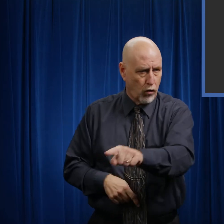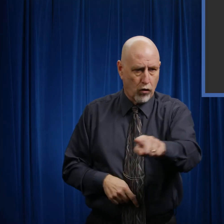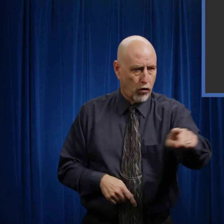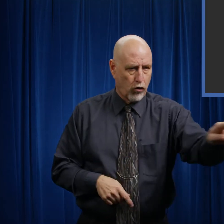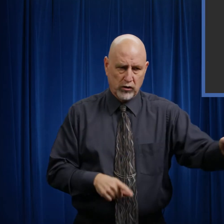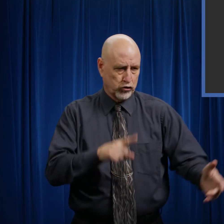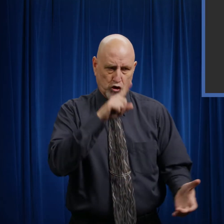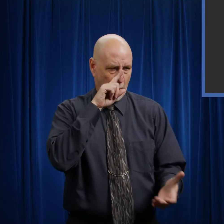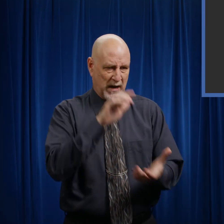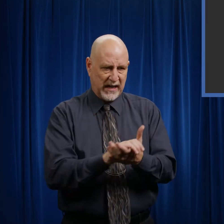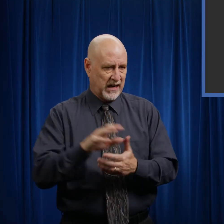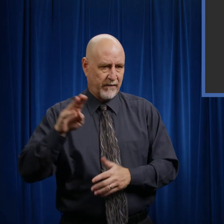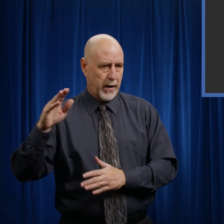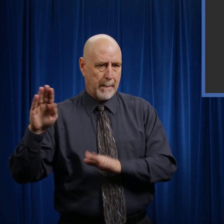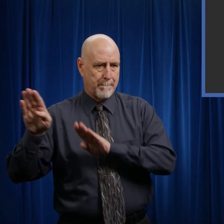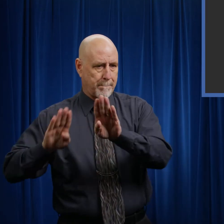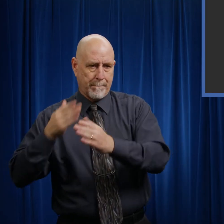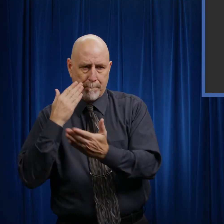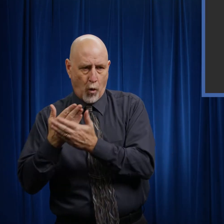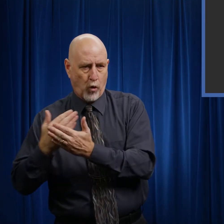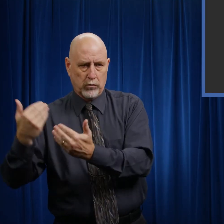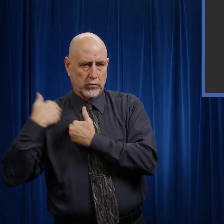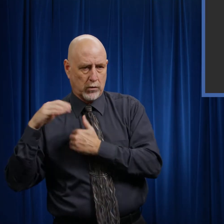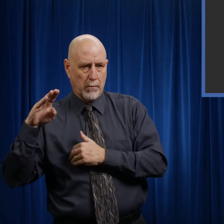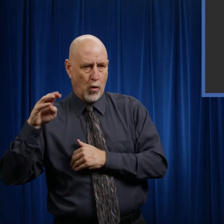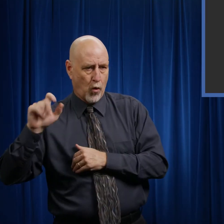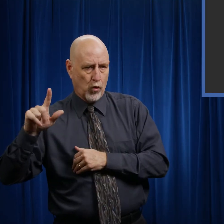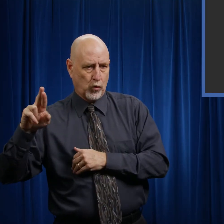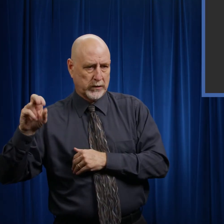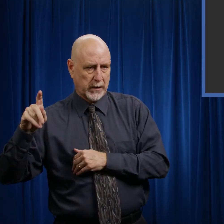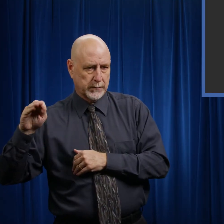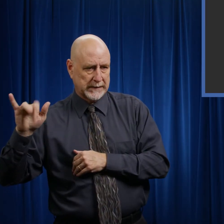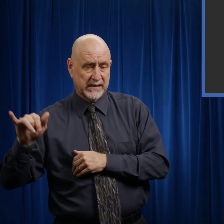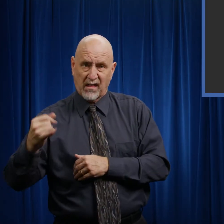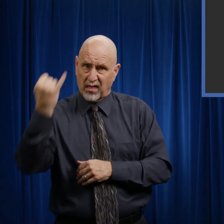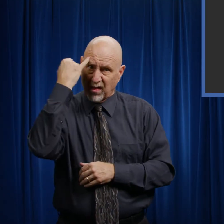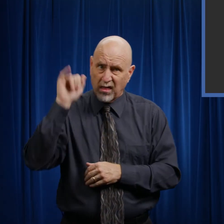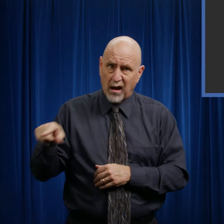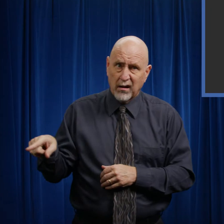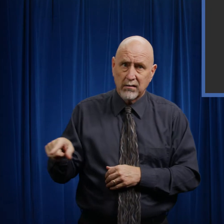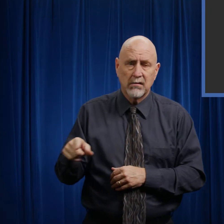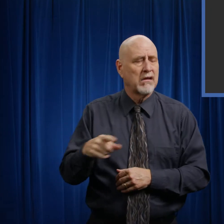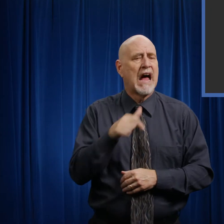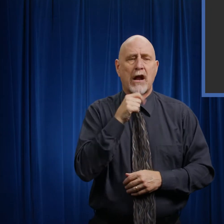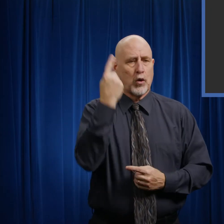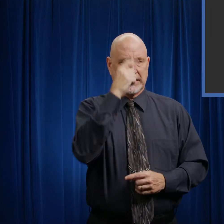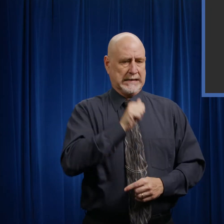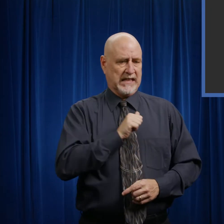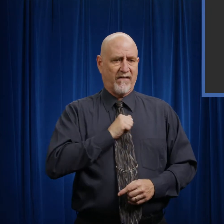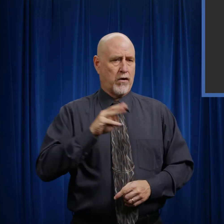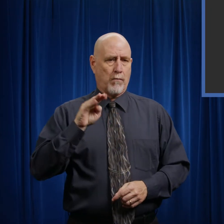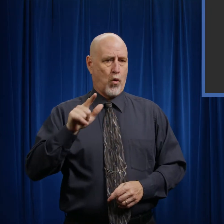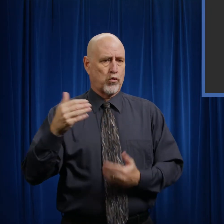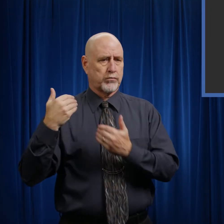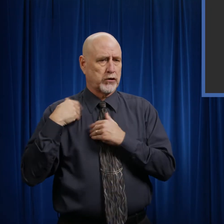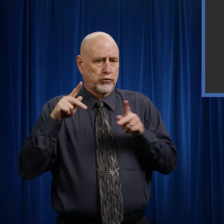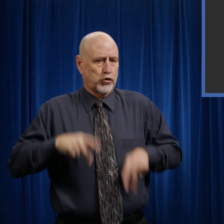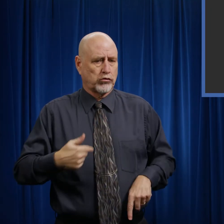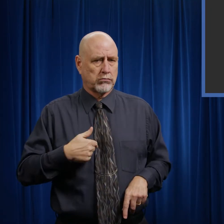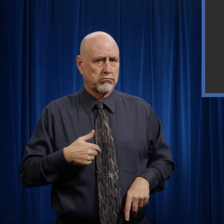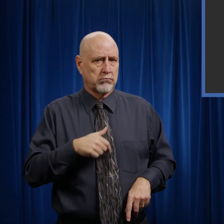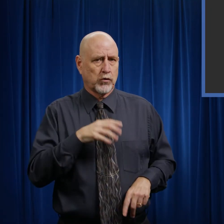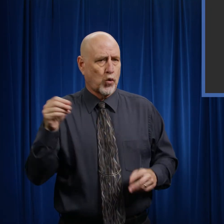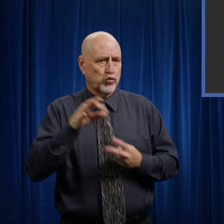all of you here don't believe in moral responsibility. Think about that." He went on to say, "I don't consider myself